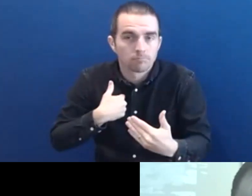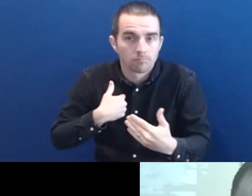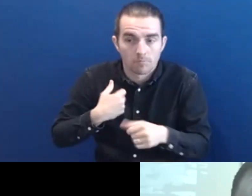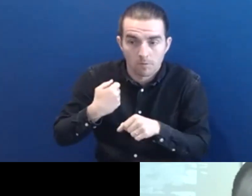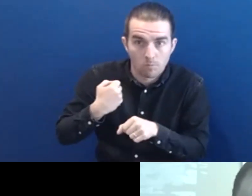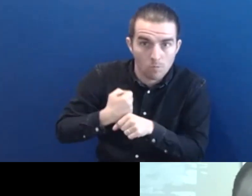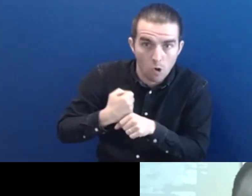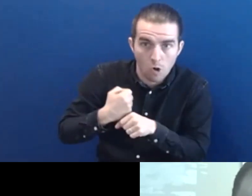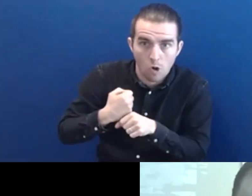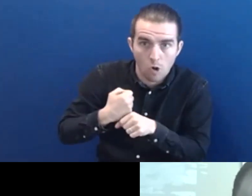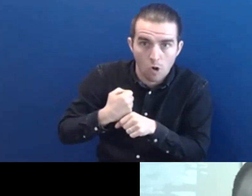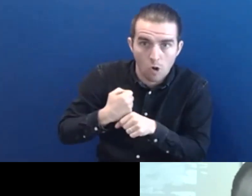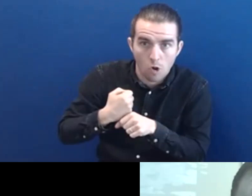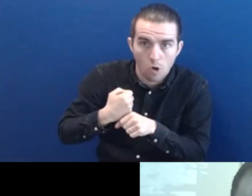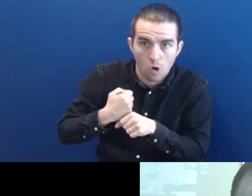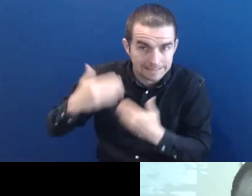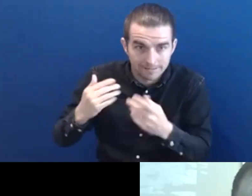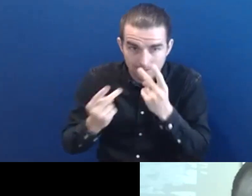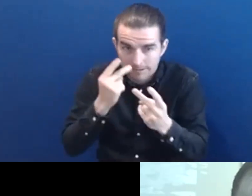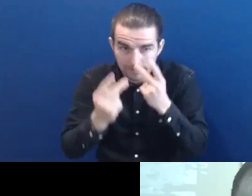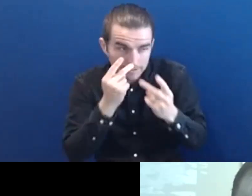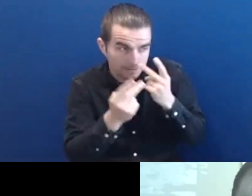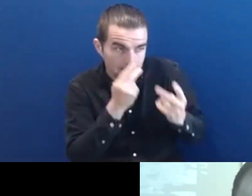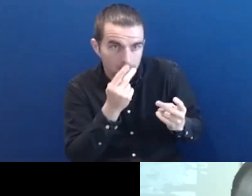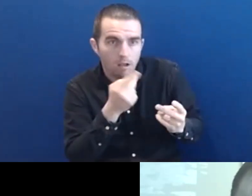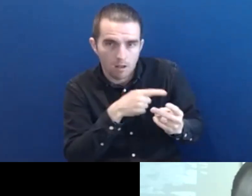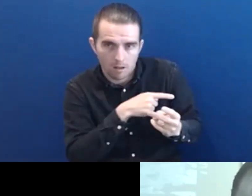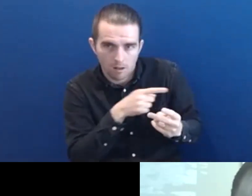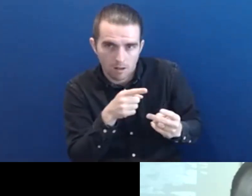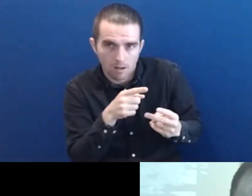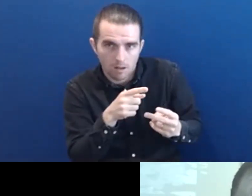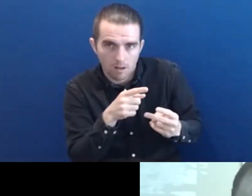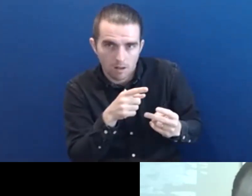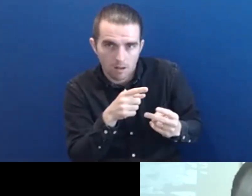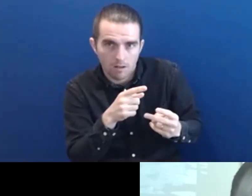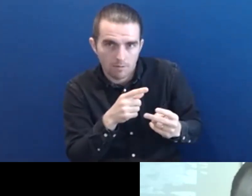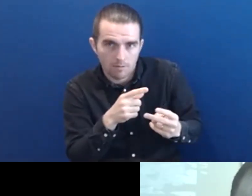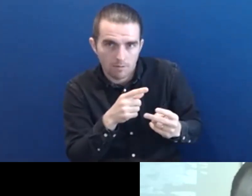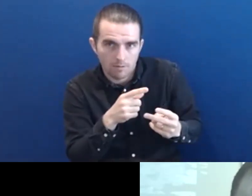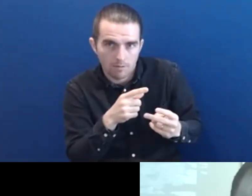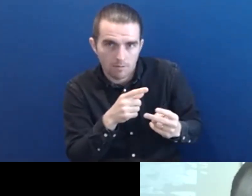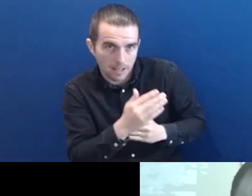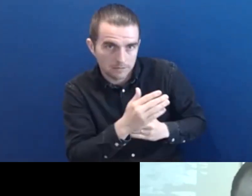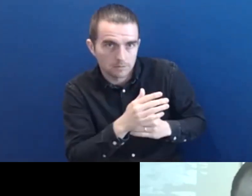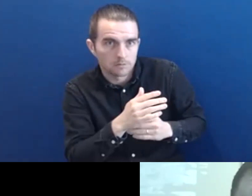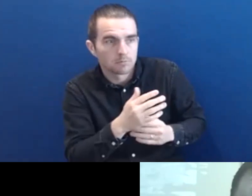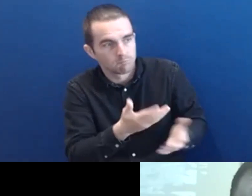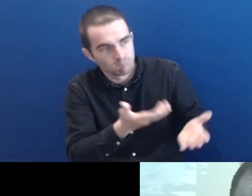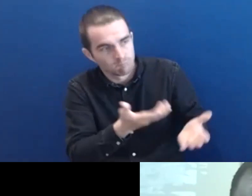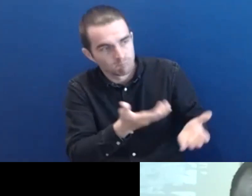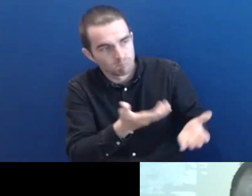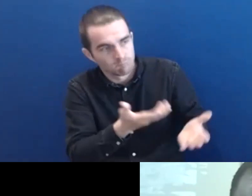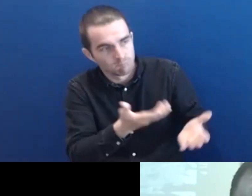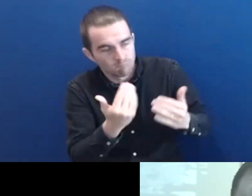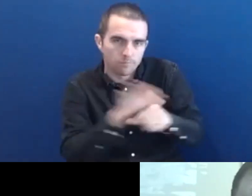and decision making, and also their participation in all aspects of